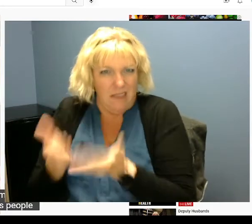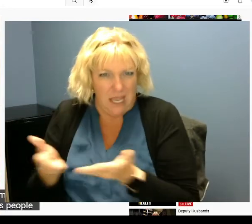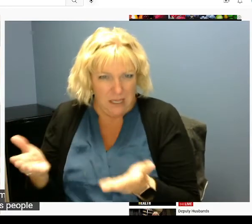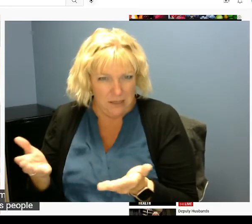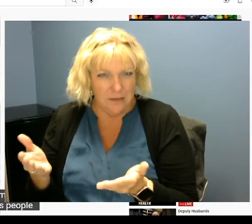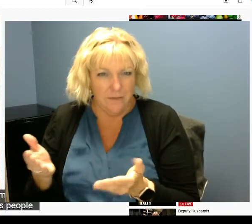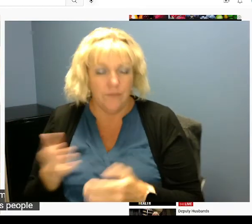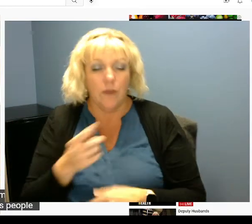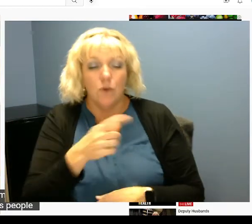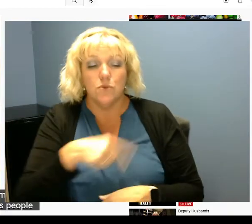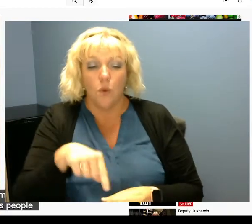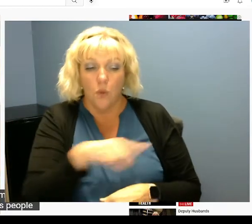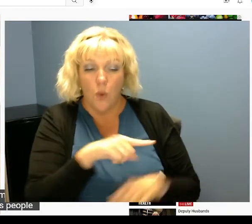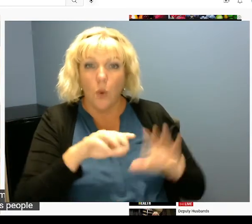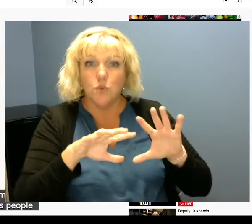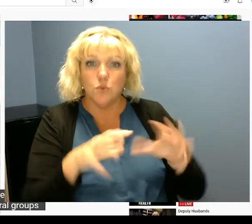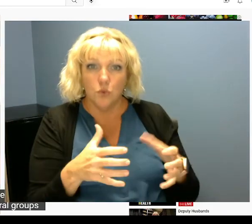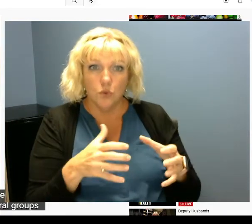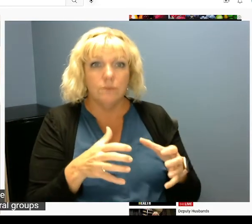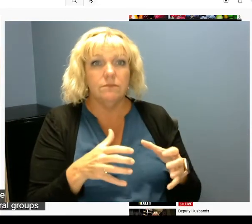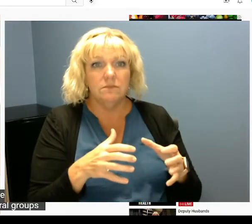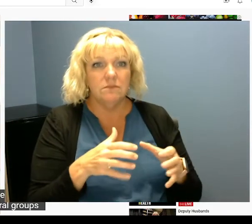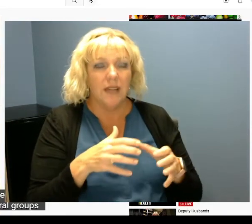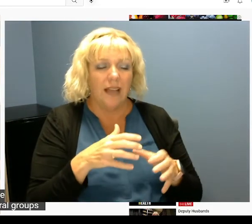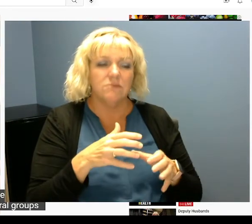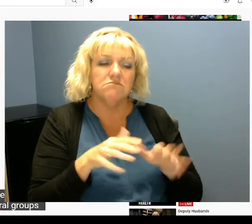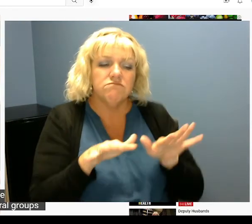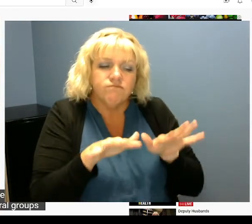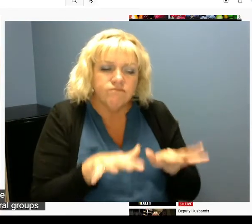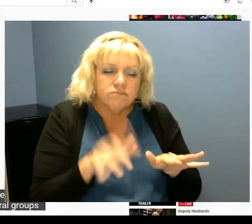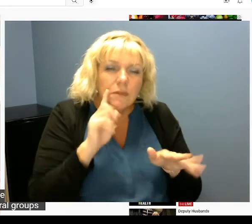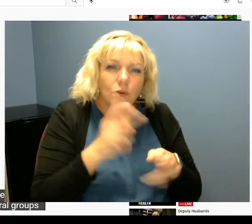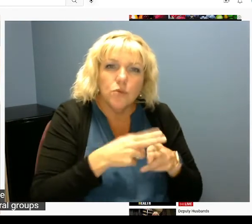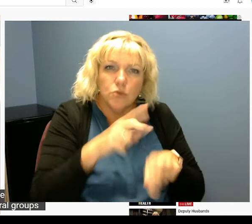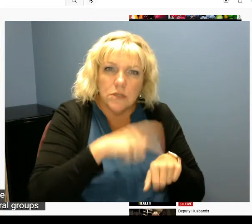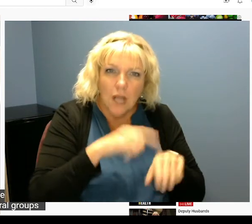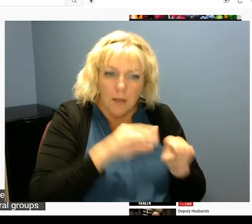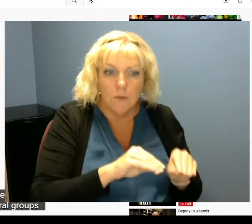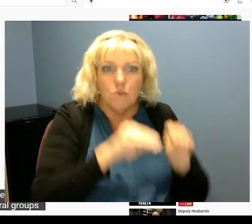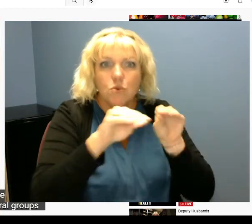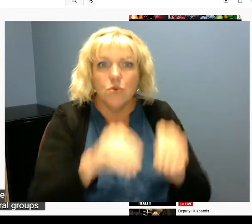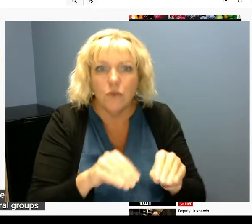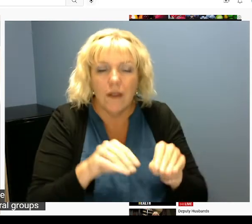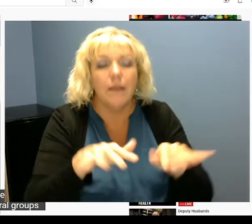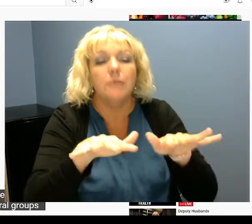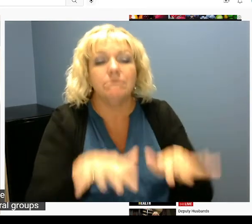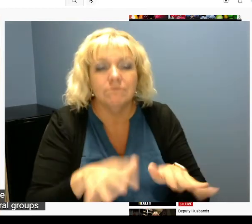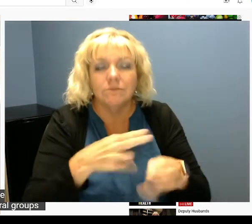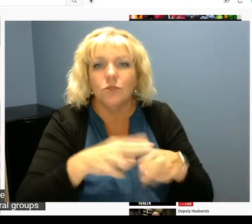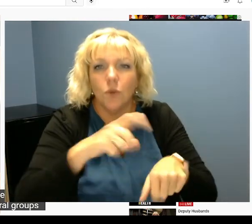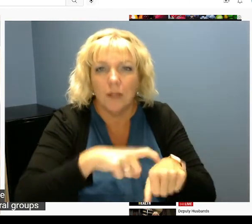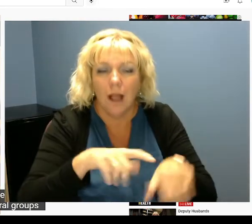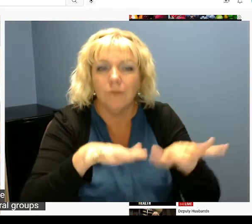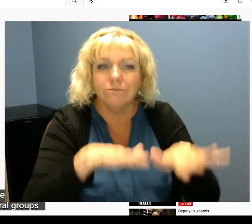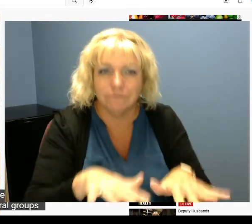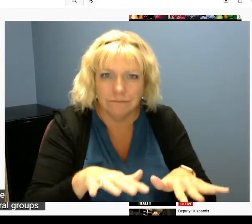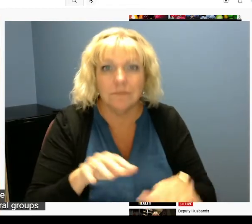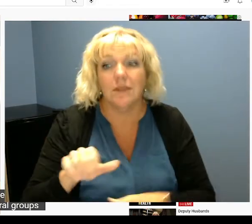semi-sedentary peoples with the Clovis peoples, some of the earliest peoples that are here in the Americas, and then we'll look